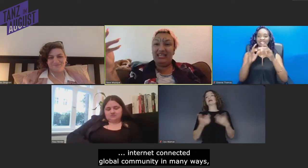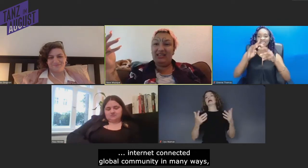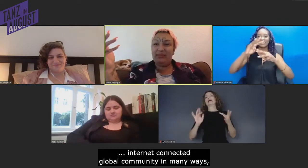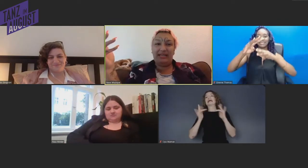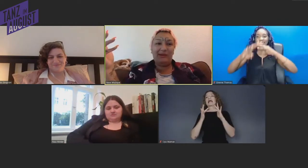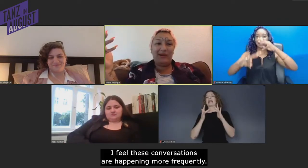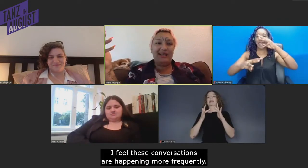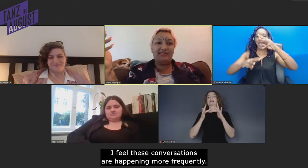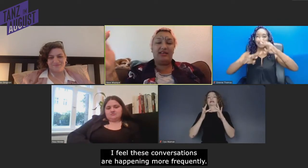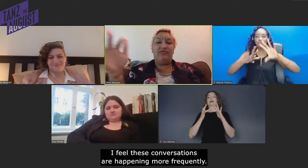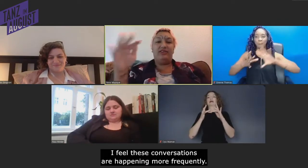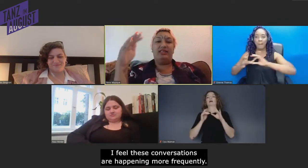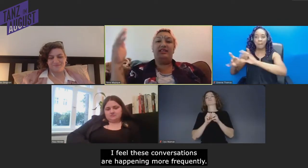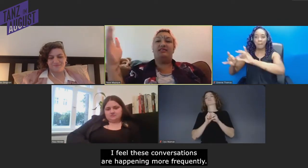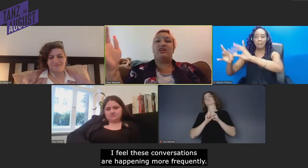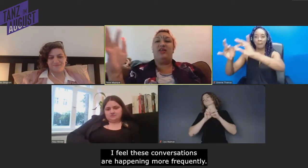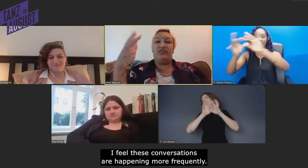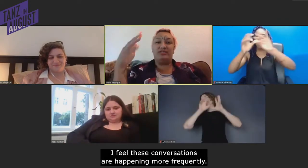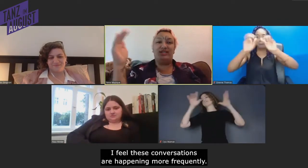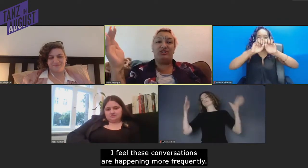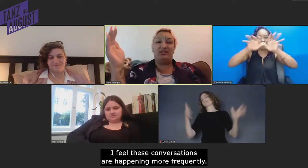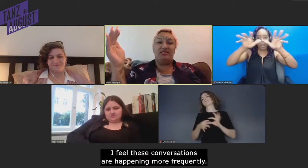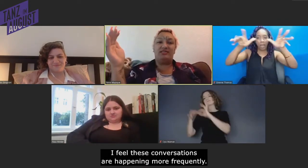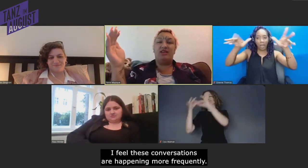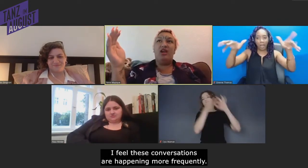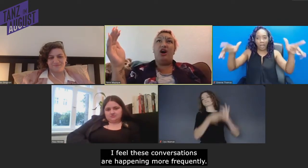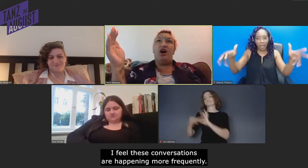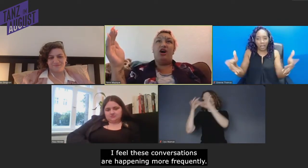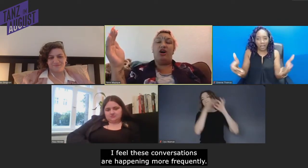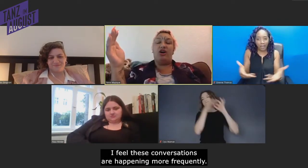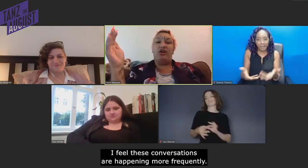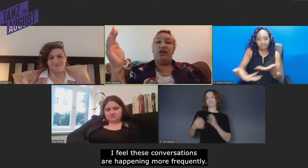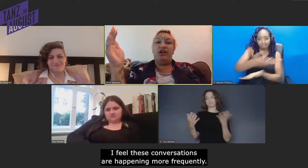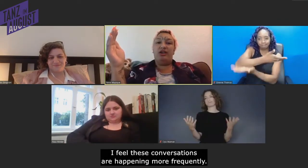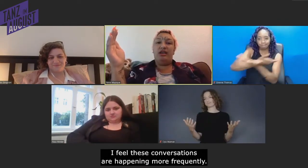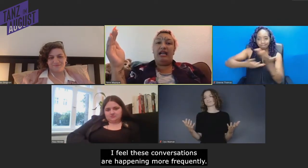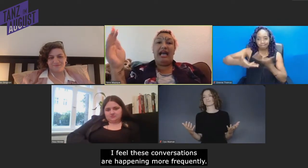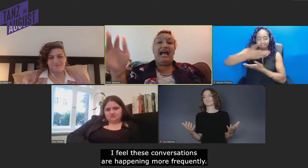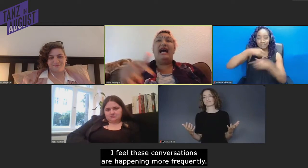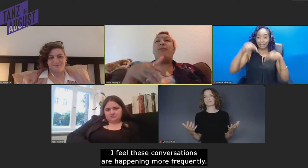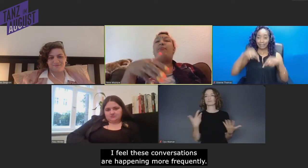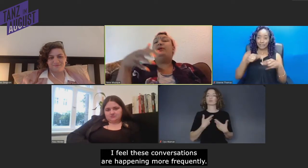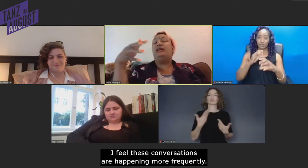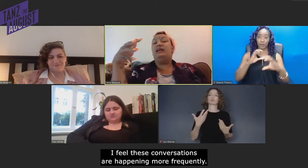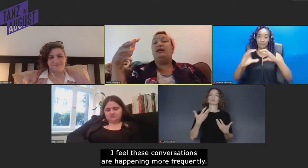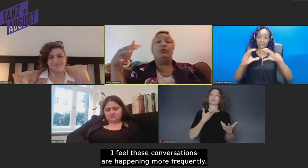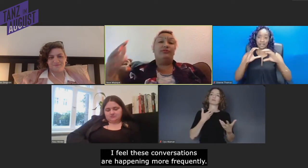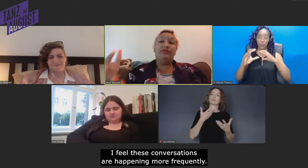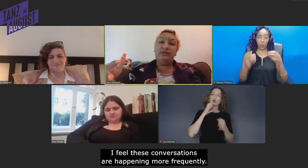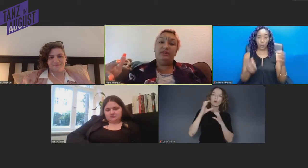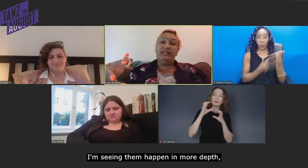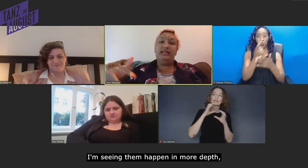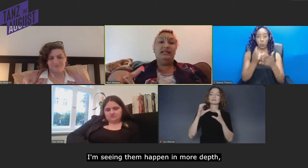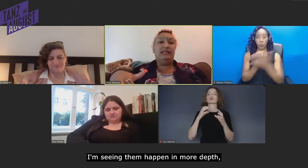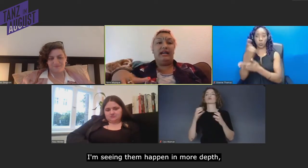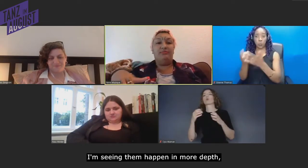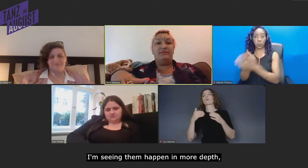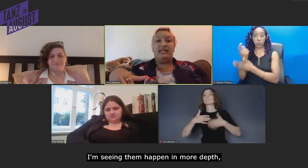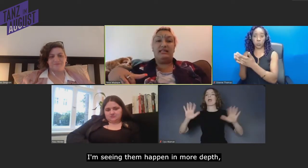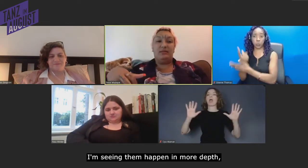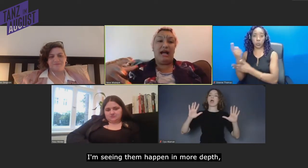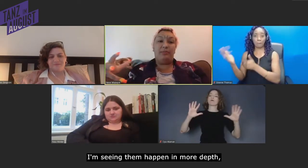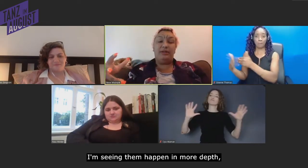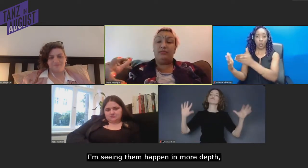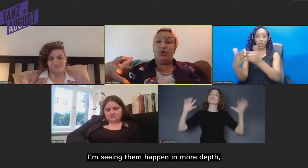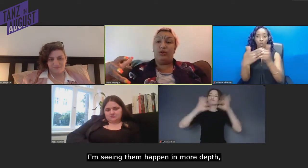community in many ways. I feel like these conversations are happening more frequently, like I'm seeing